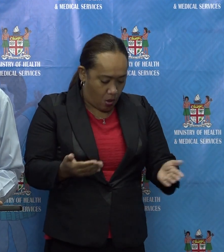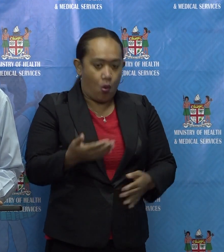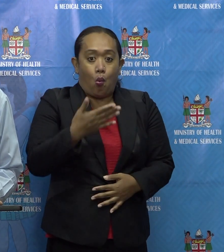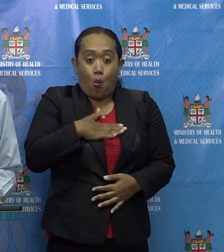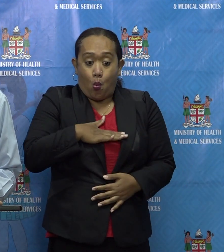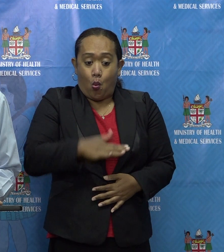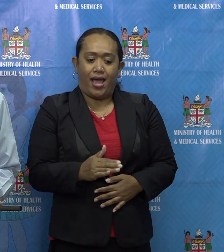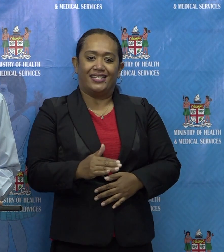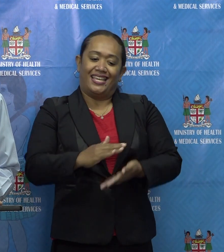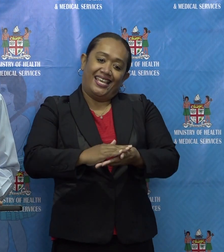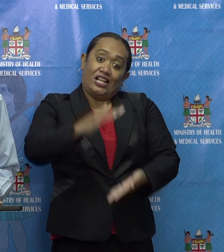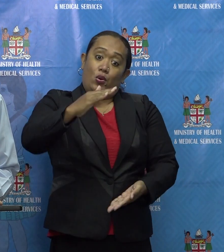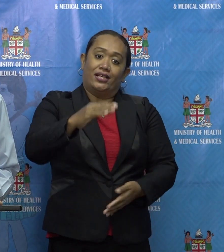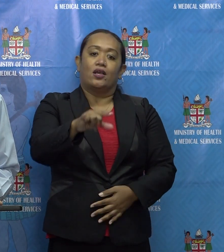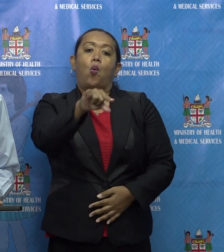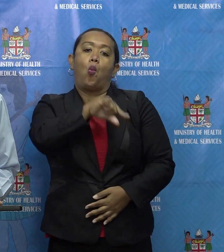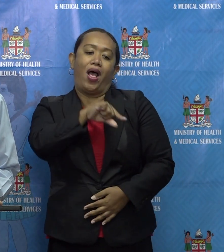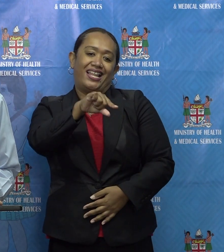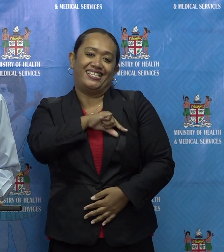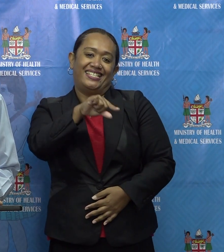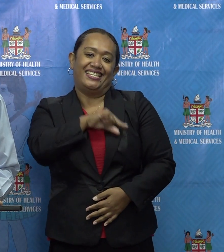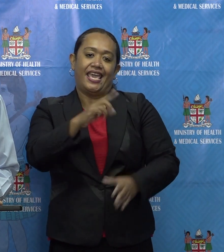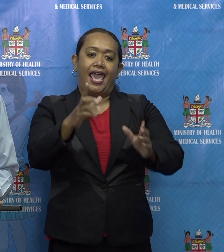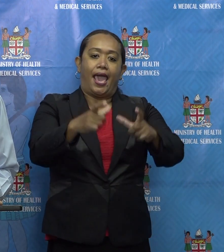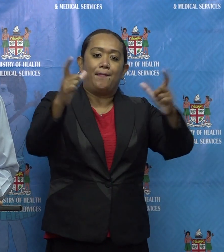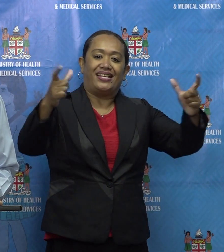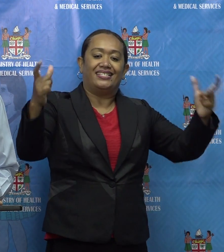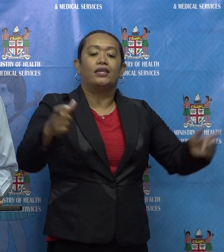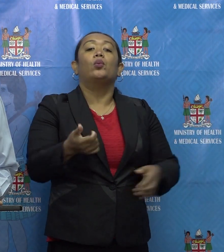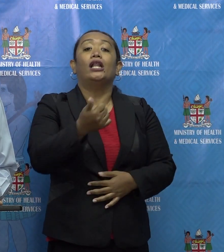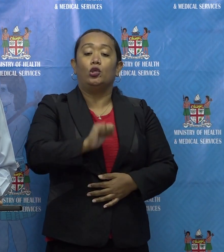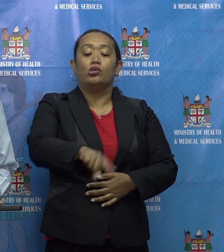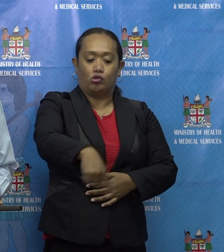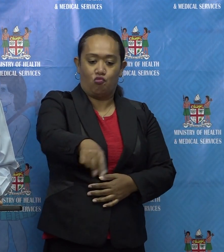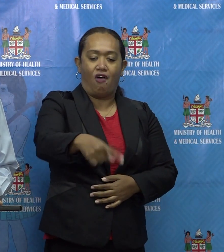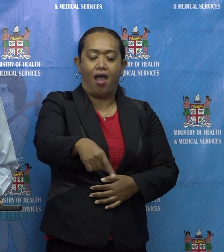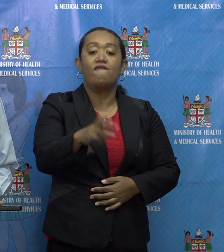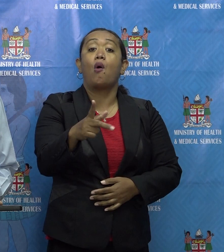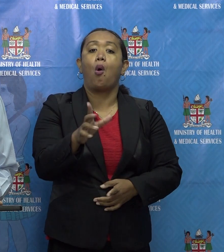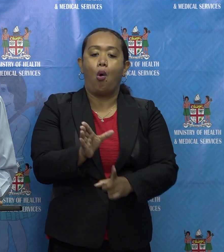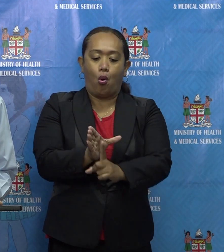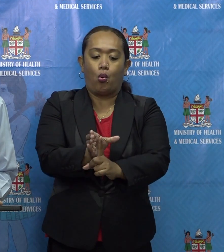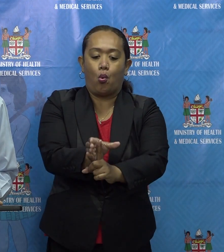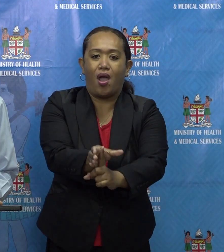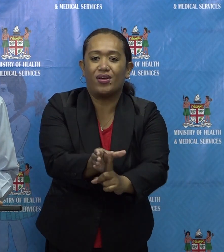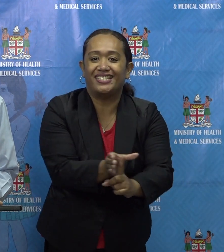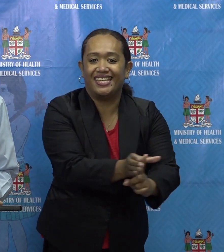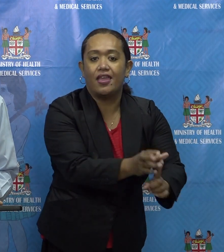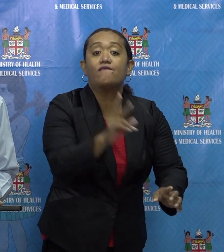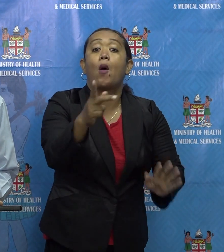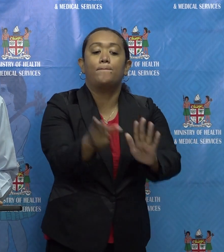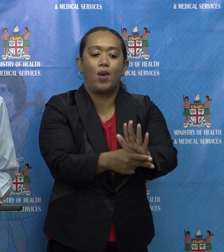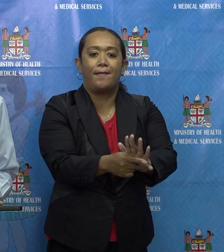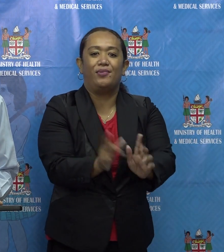and capacity, we will be using several of Suva's hotels and motels as quarantine centers for primary contacts of new